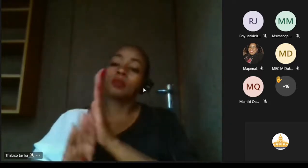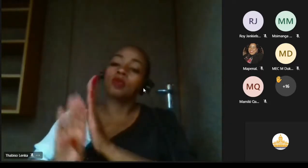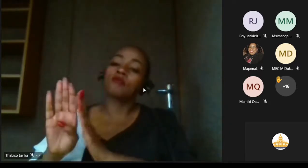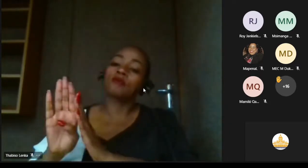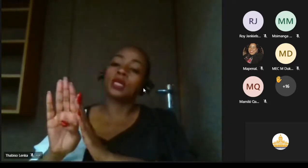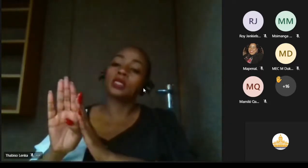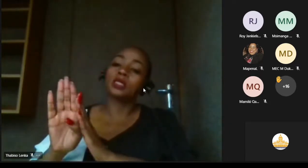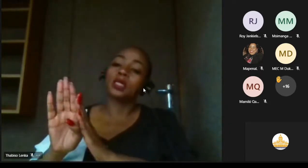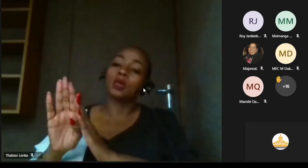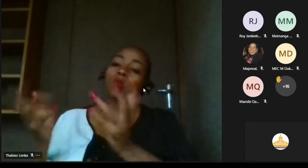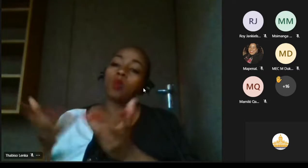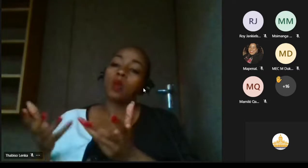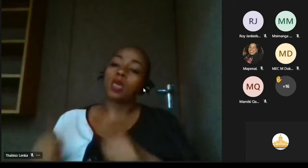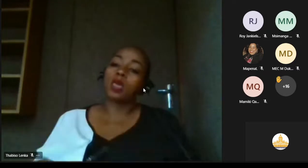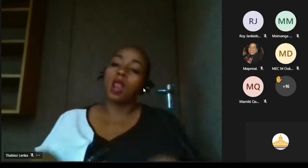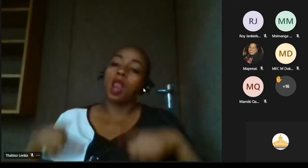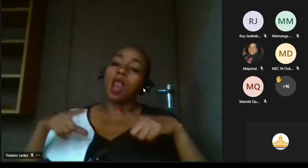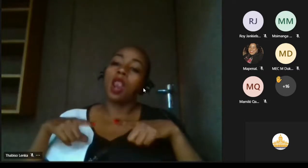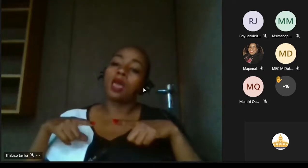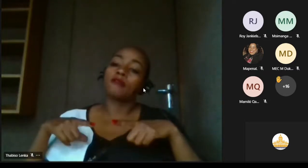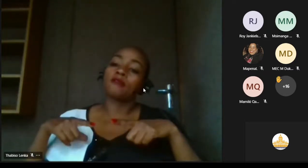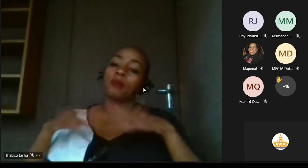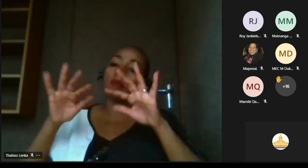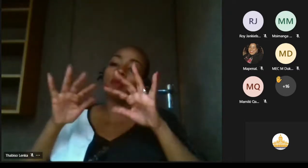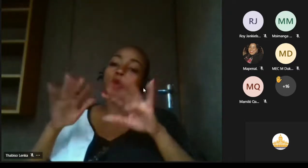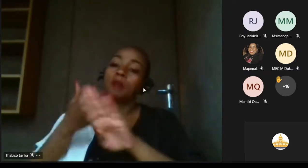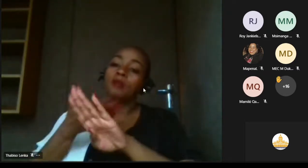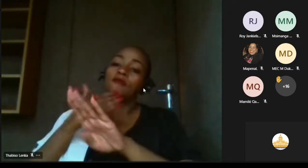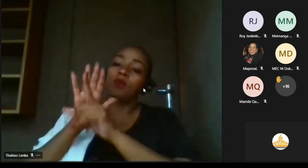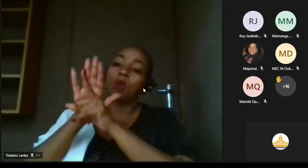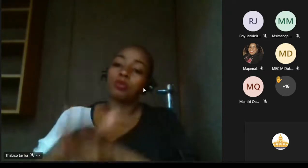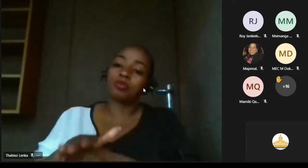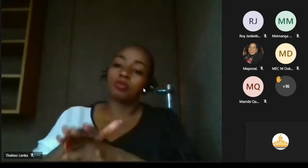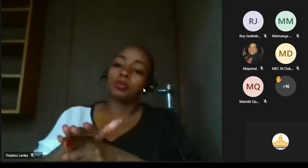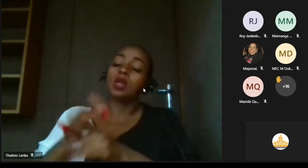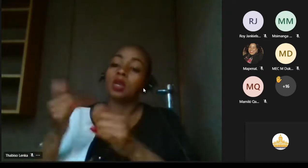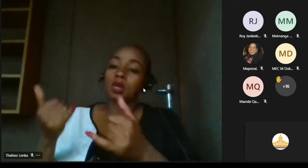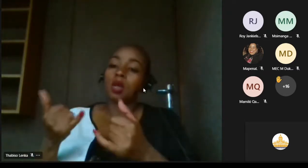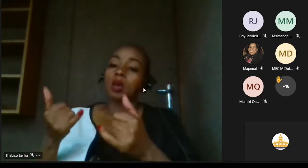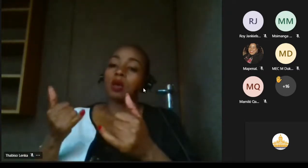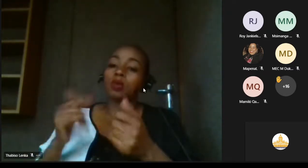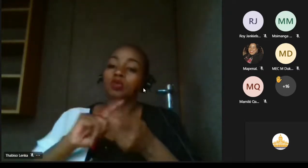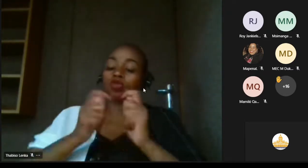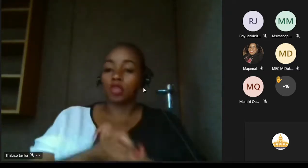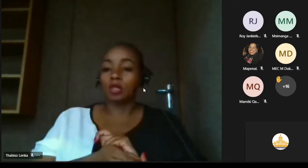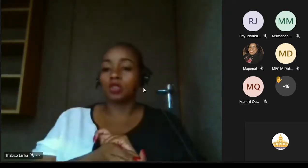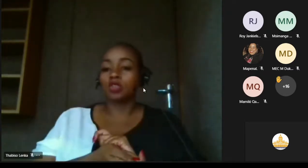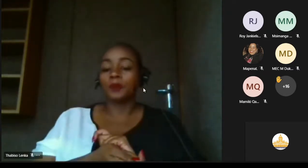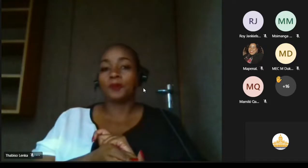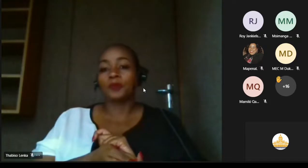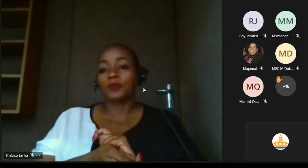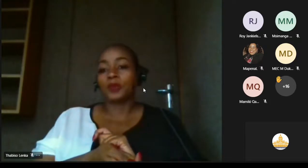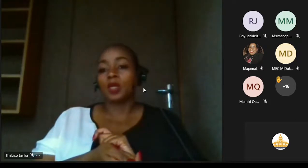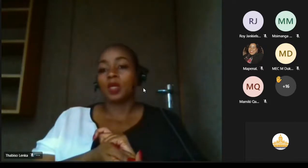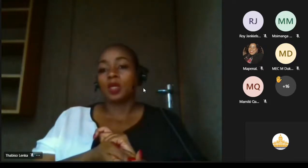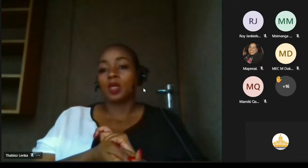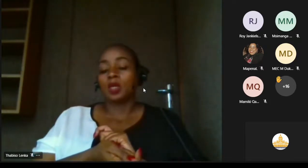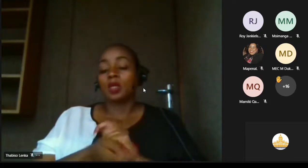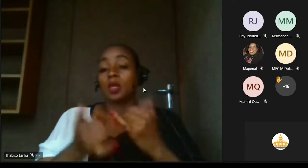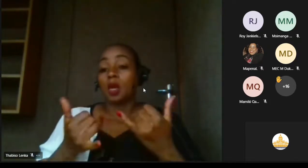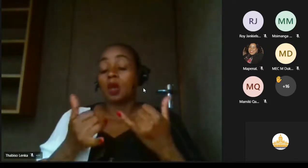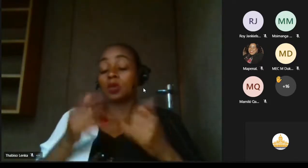the lives of previously disadvantaged people. Development of sustainable human settlement,